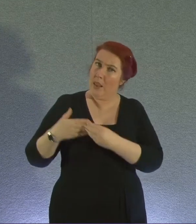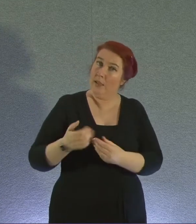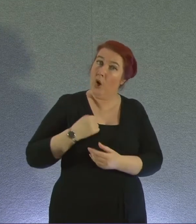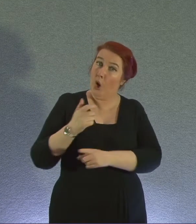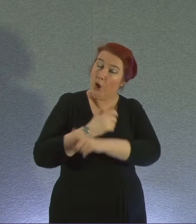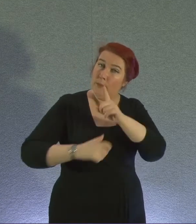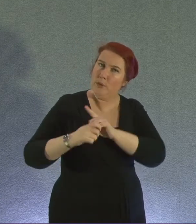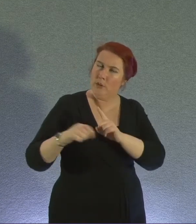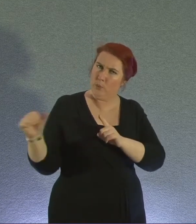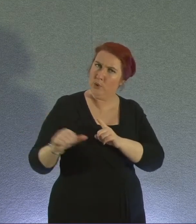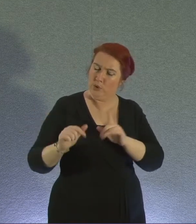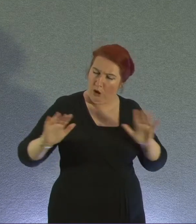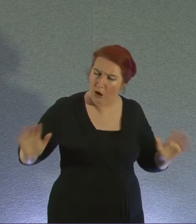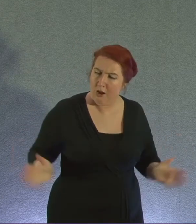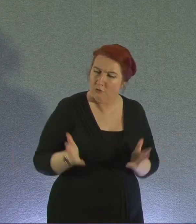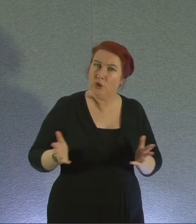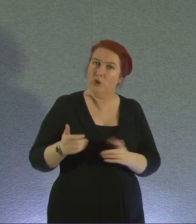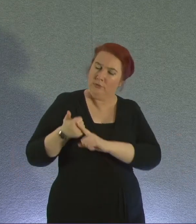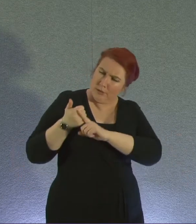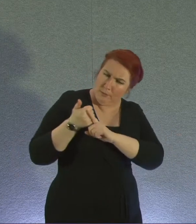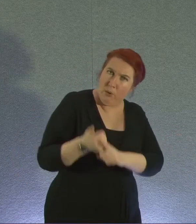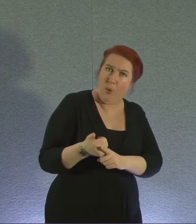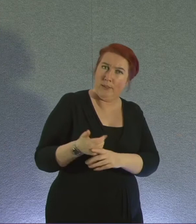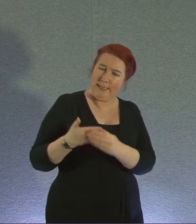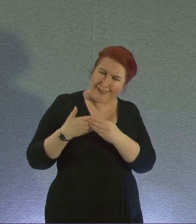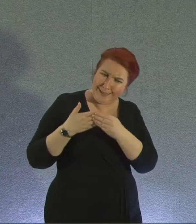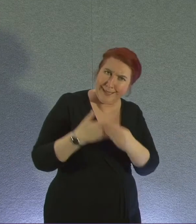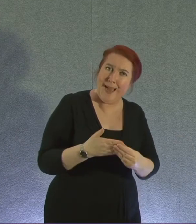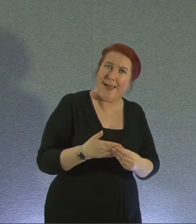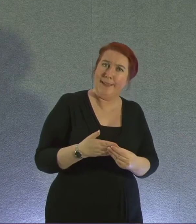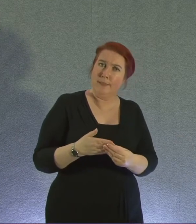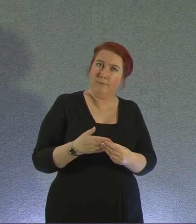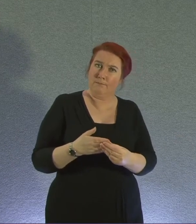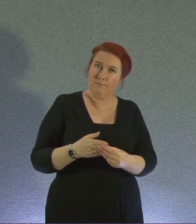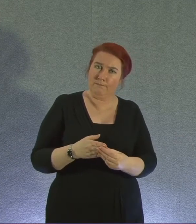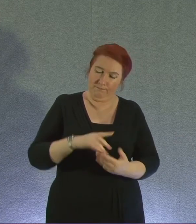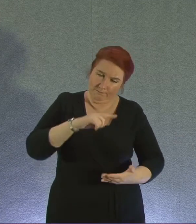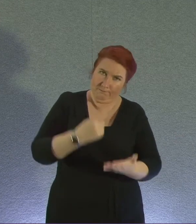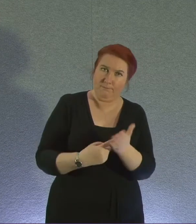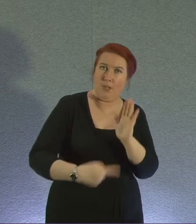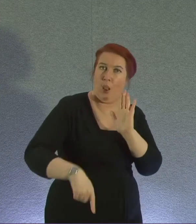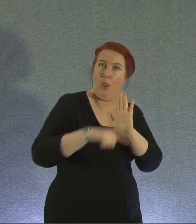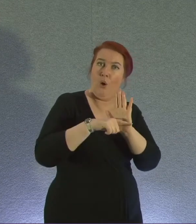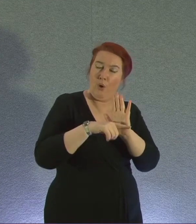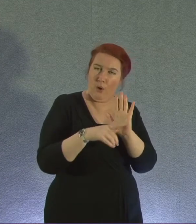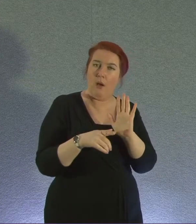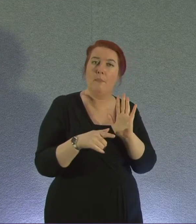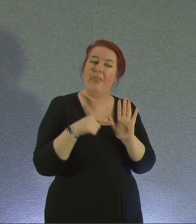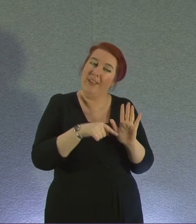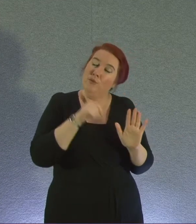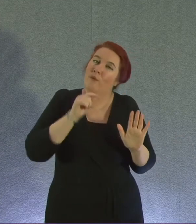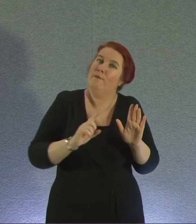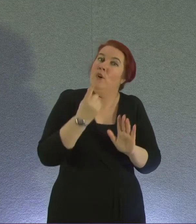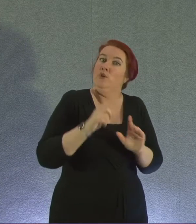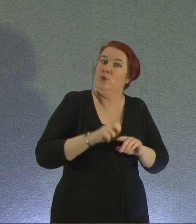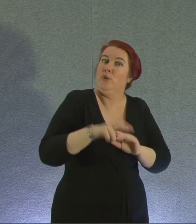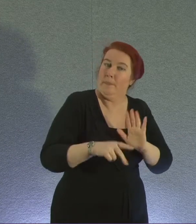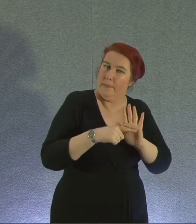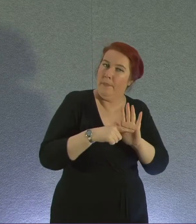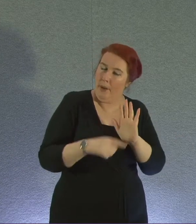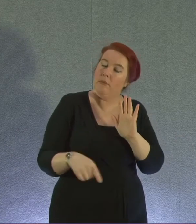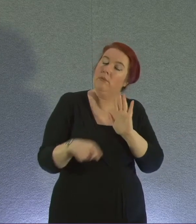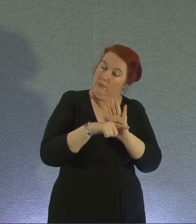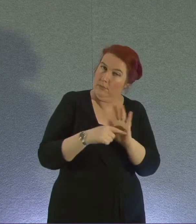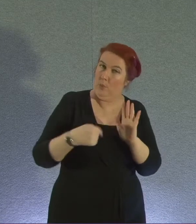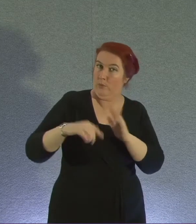to support, to guide, to legislate, yes, where we have to, though that is not the first resort that we have, and in the end of the